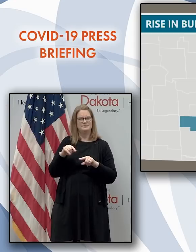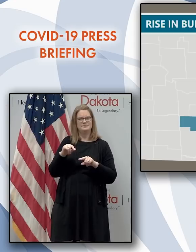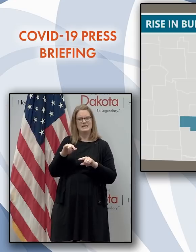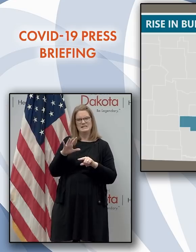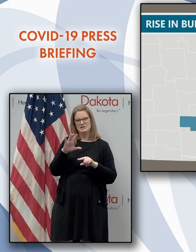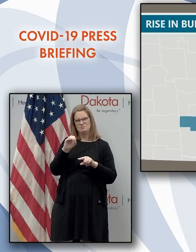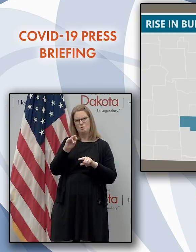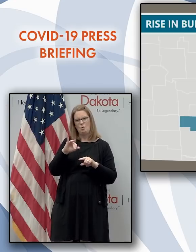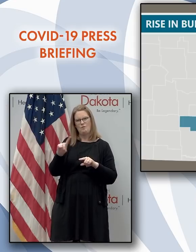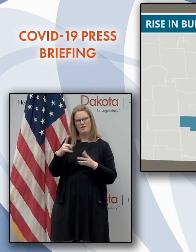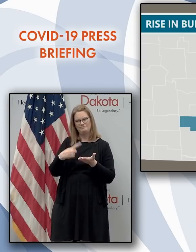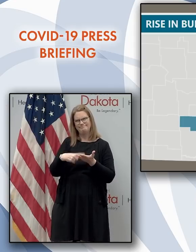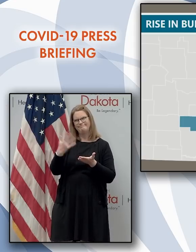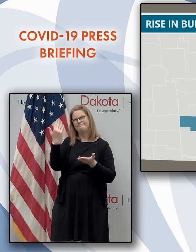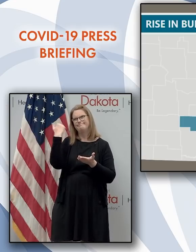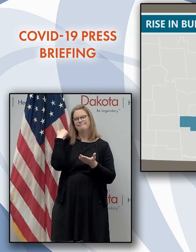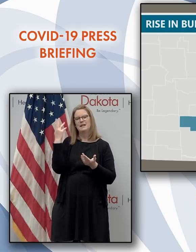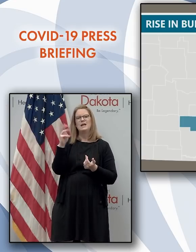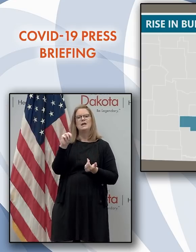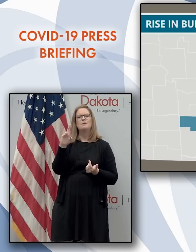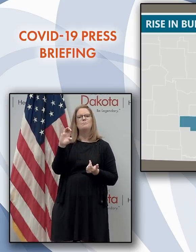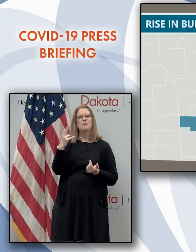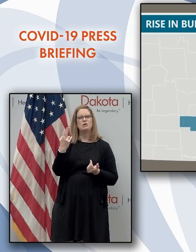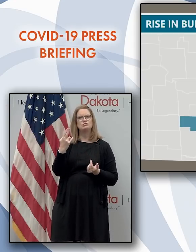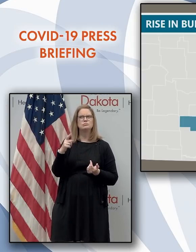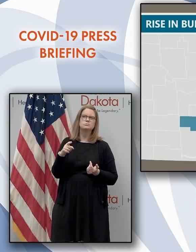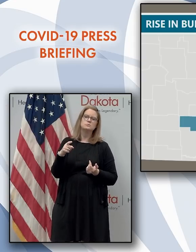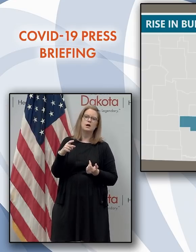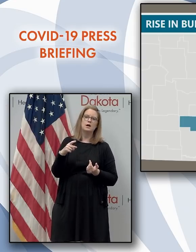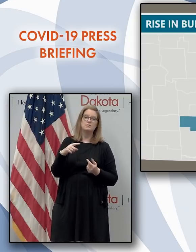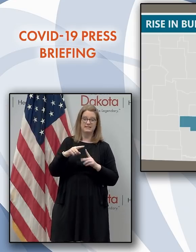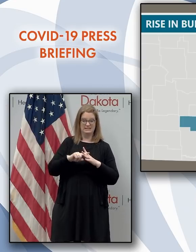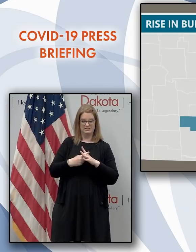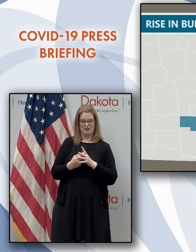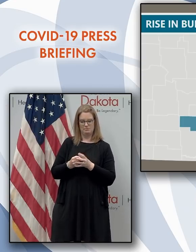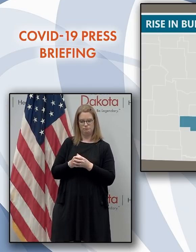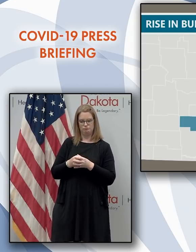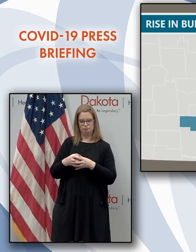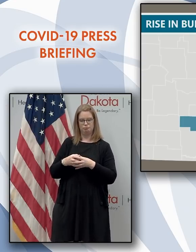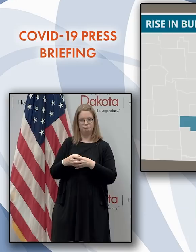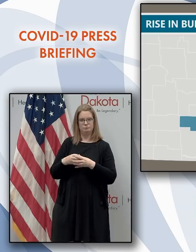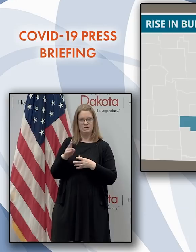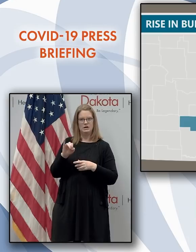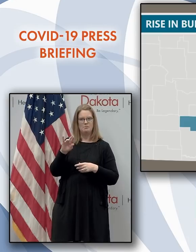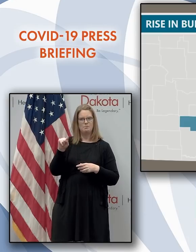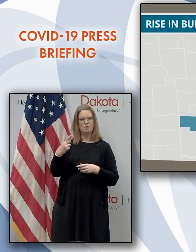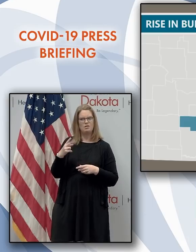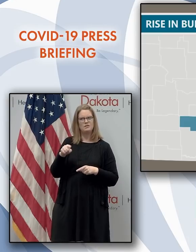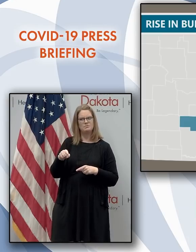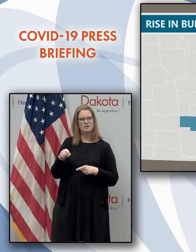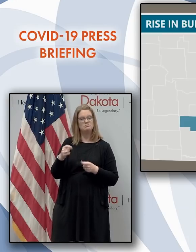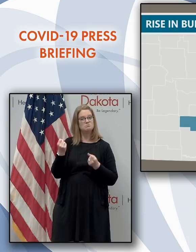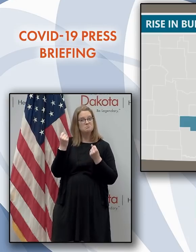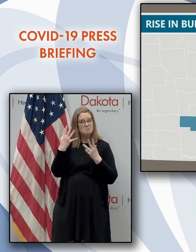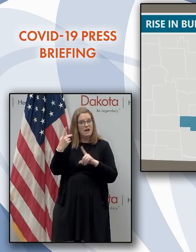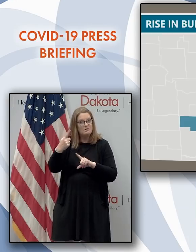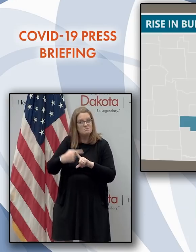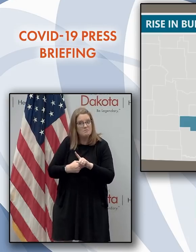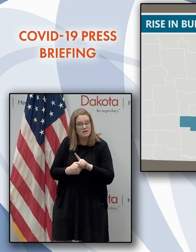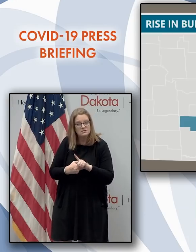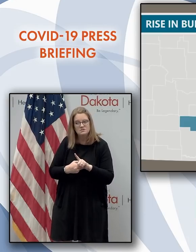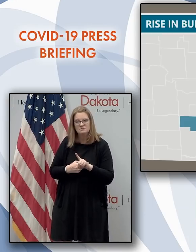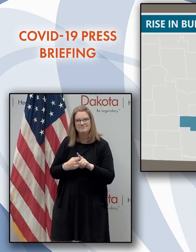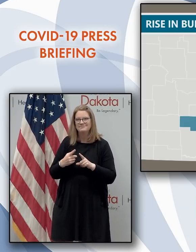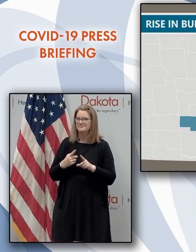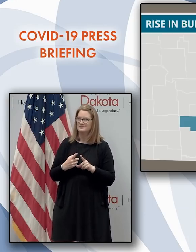these COVID discussions back in March. It sort of started out here in Burley, but we've gone for a multiple month stretch where the eastern